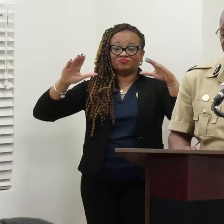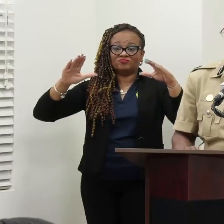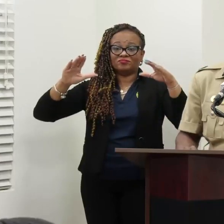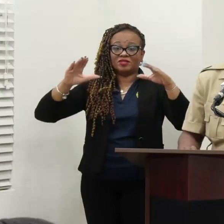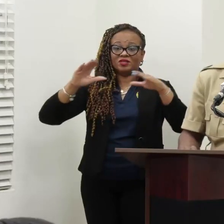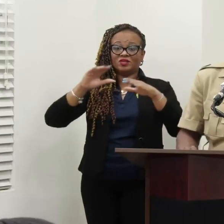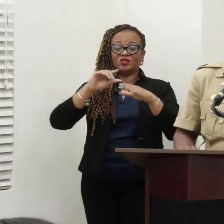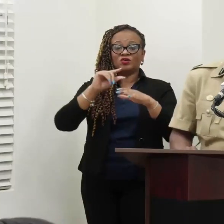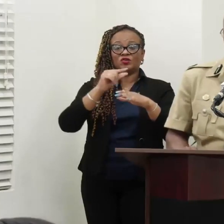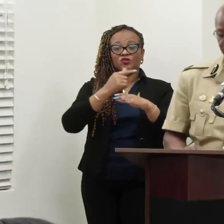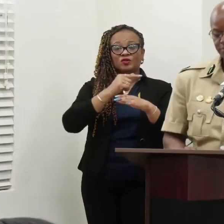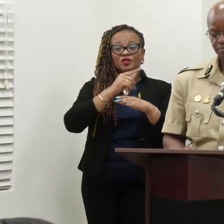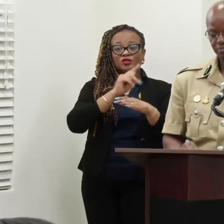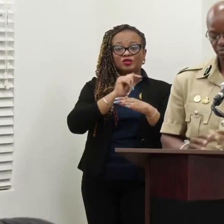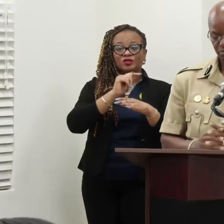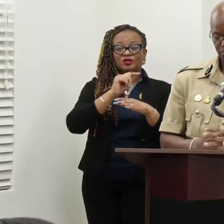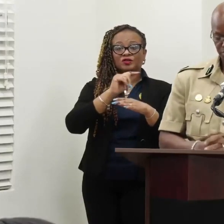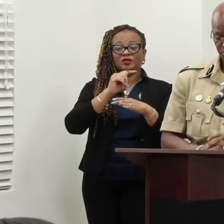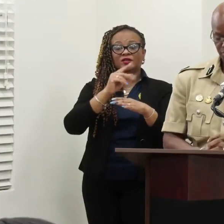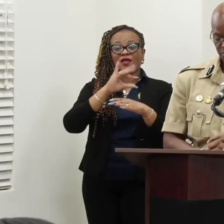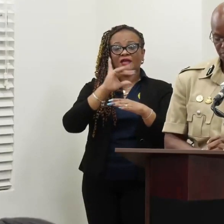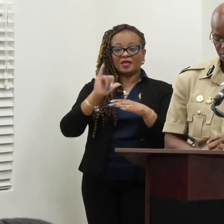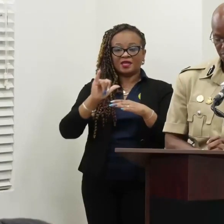in Turtle Key, Abaco.